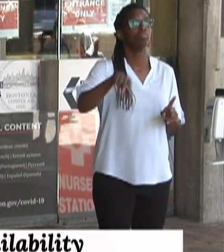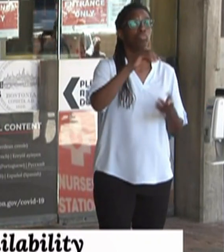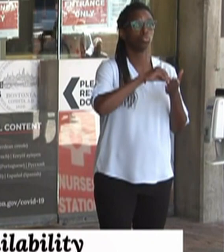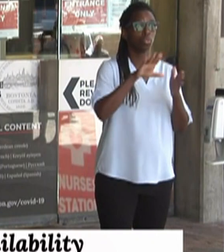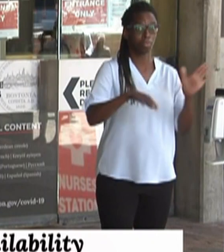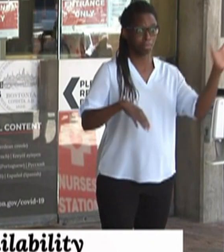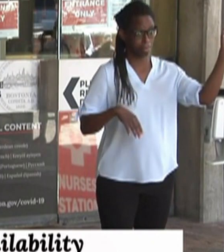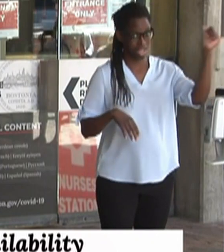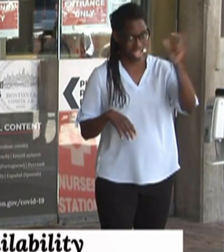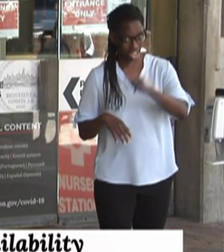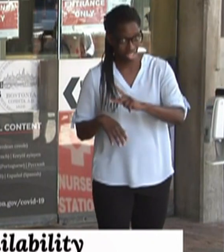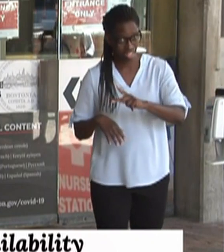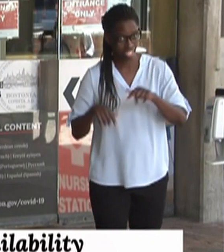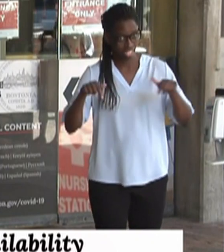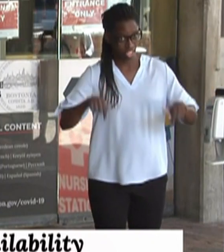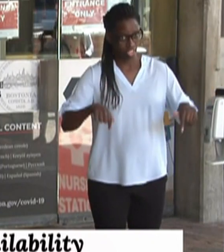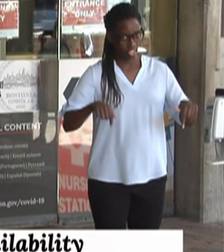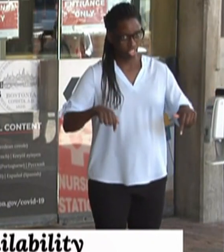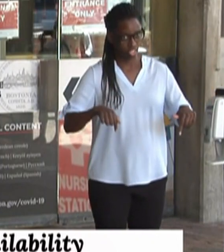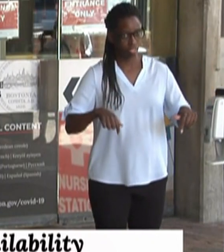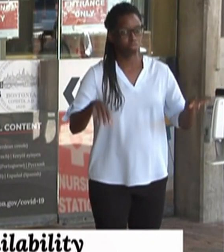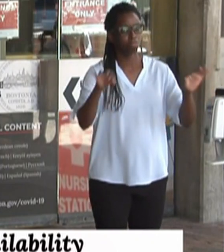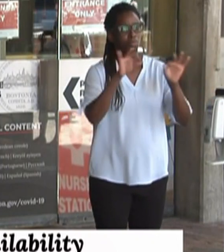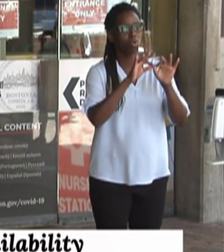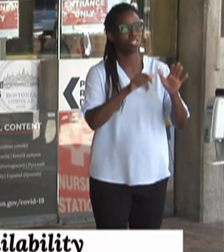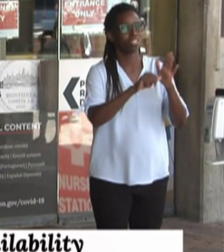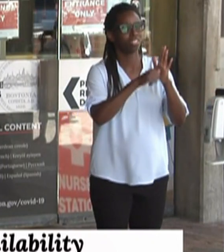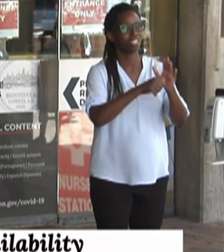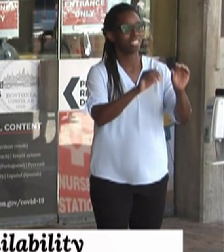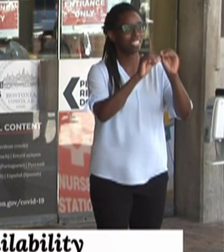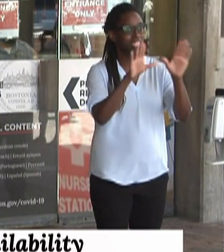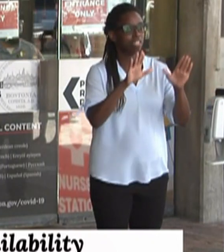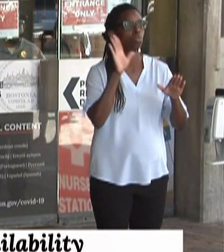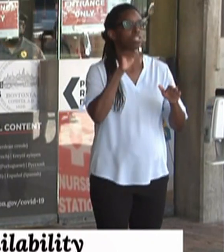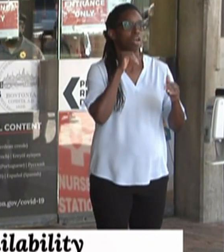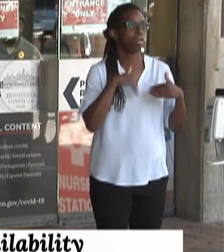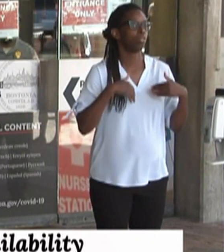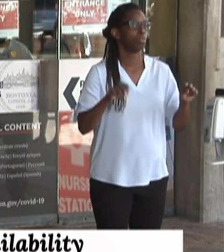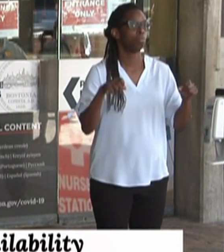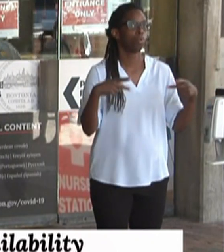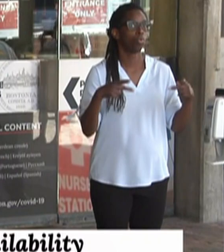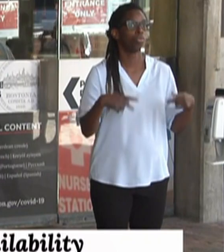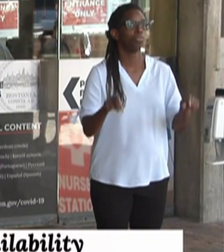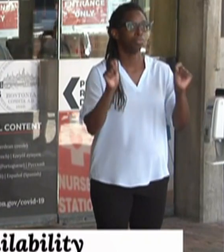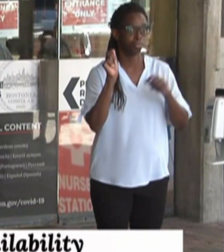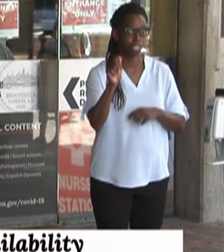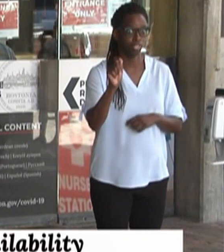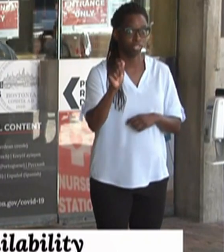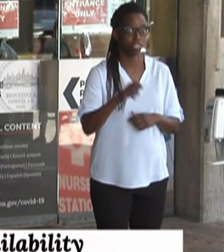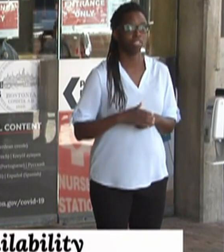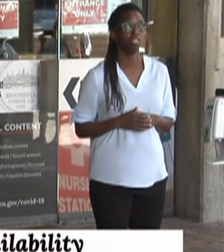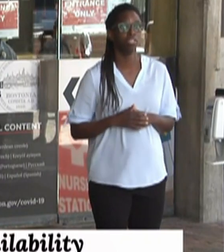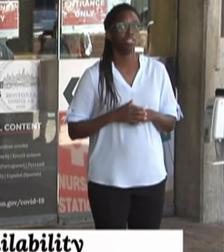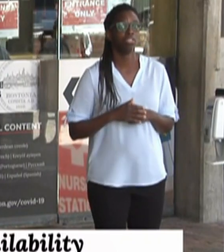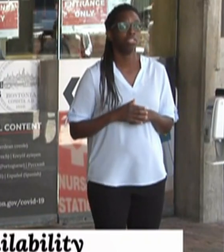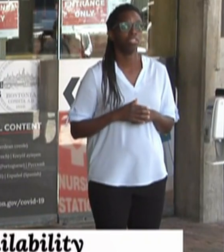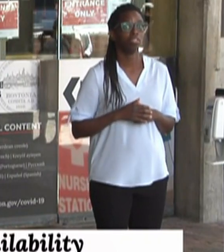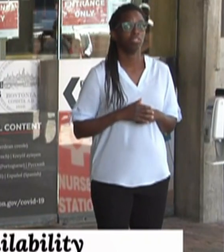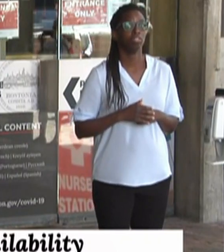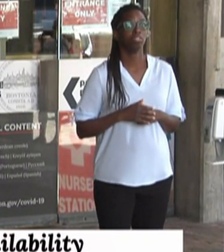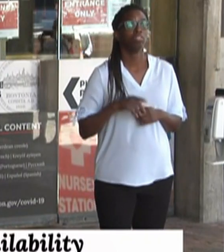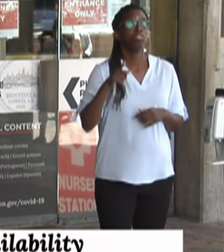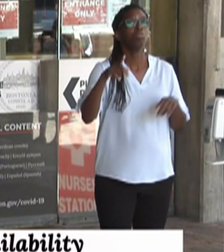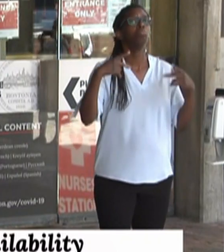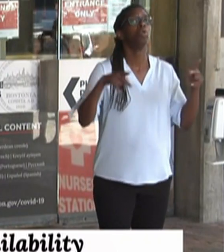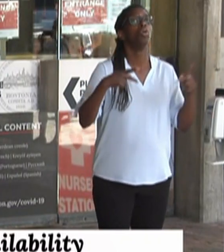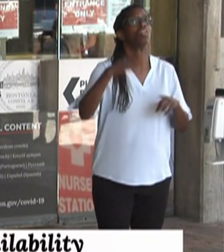parties. Do not have parties in your house. Do not have parties in your front yard. Do not have parties on your front porch. Be responsible. You're a